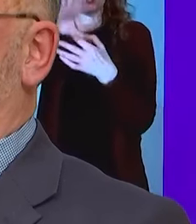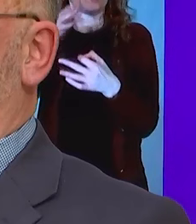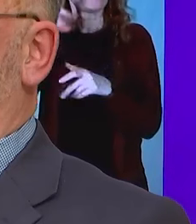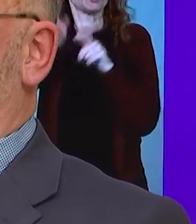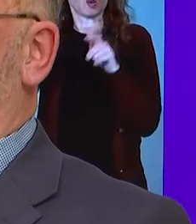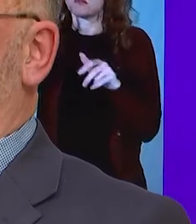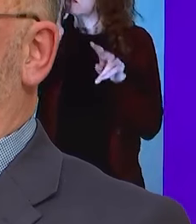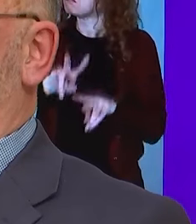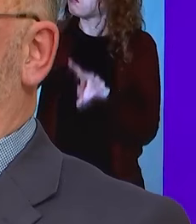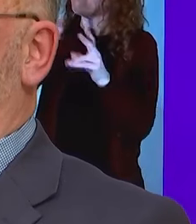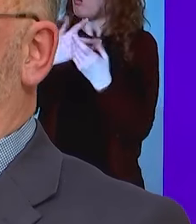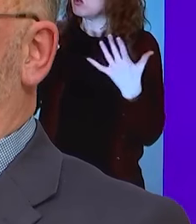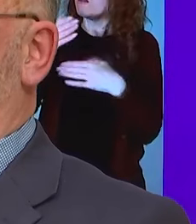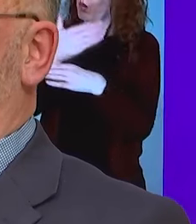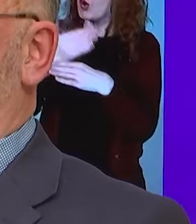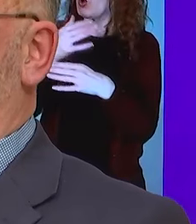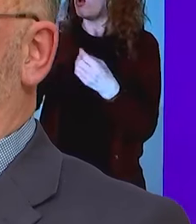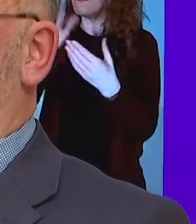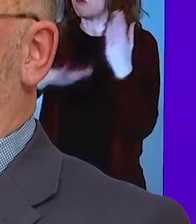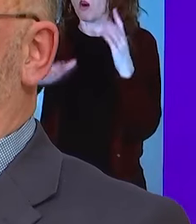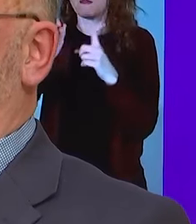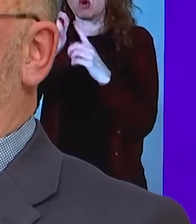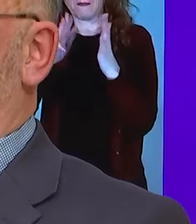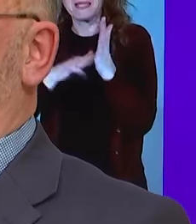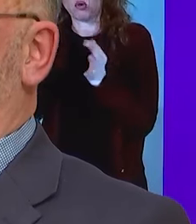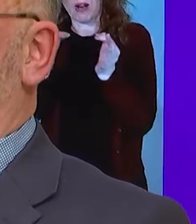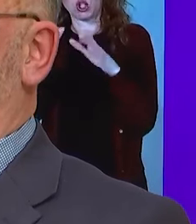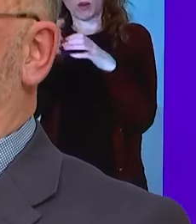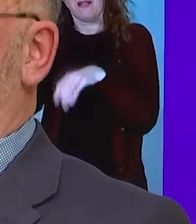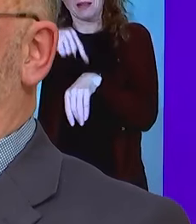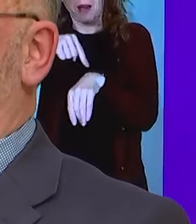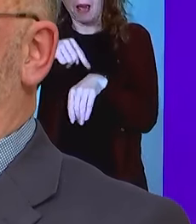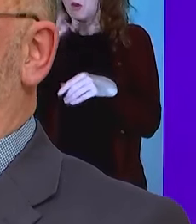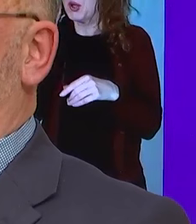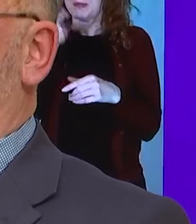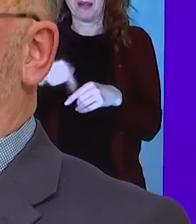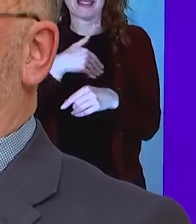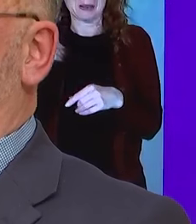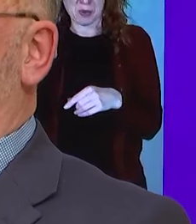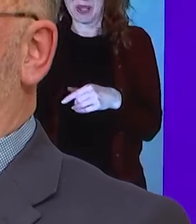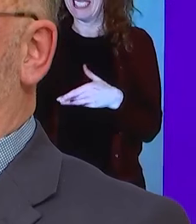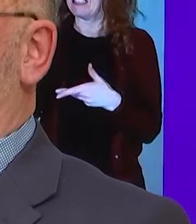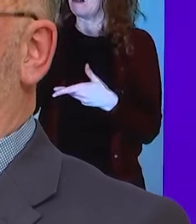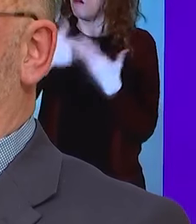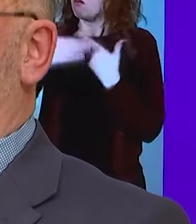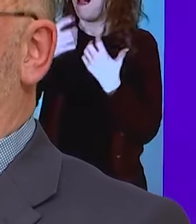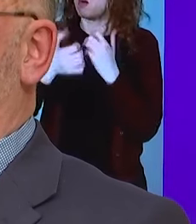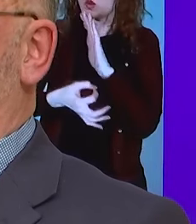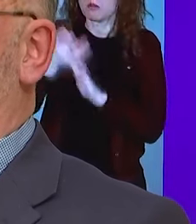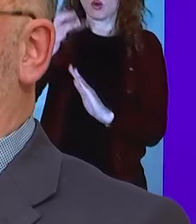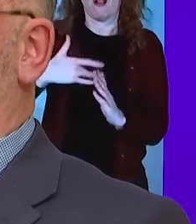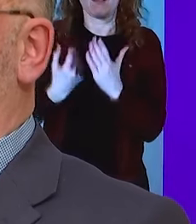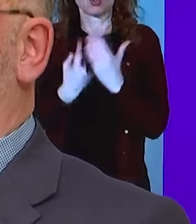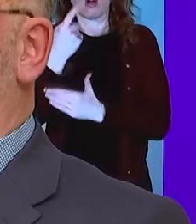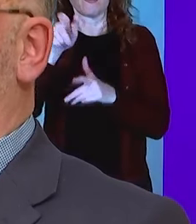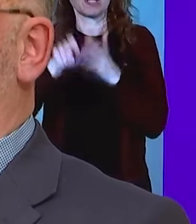the work that was coming out of the Prime Minister's Strategy Unit at the time, and we heard about that this morning, on improving life chances of disabled people.